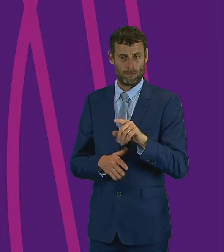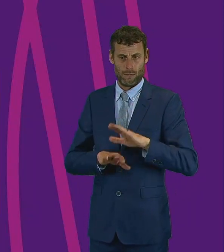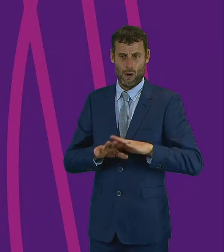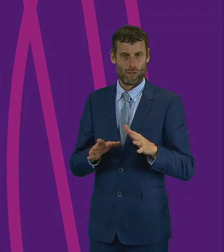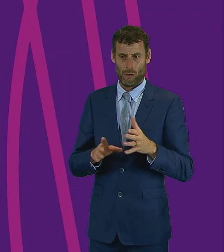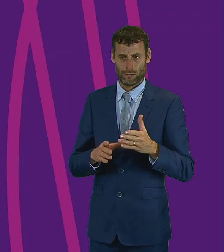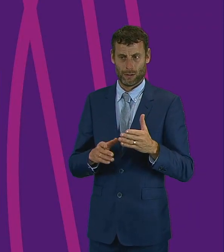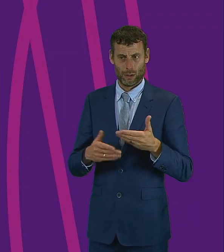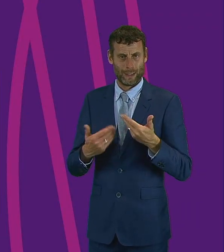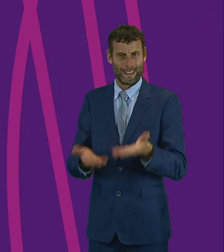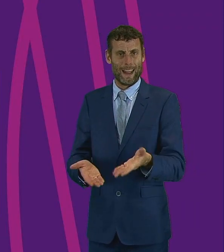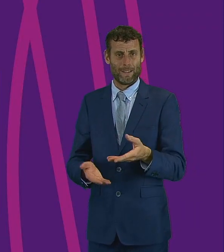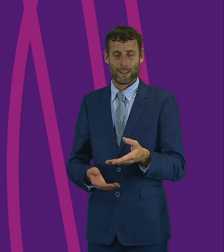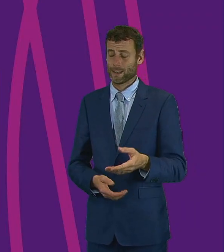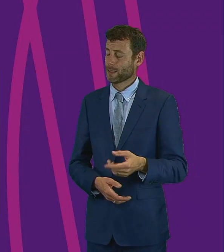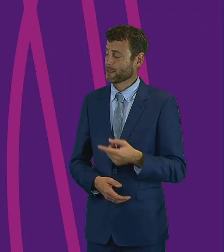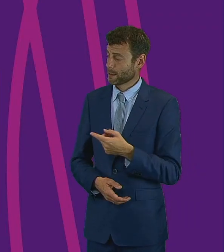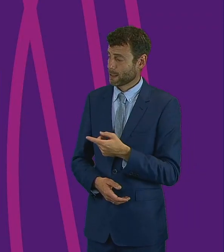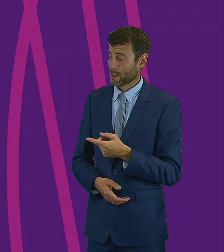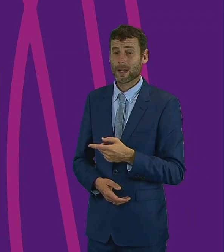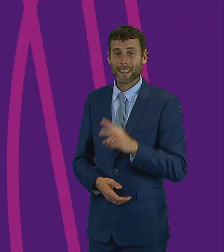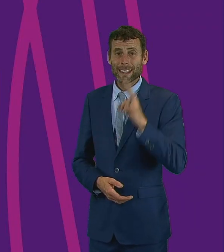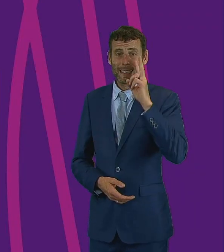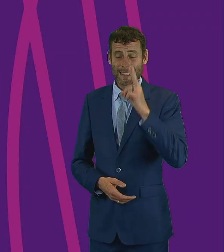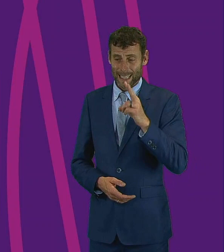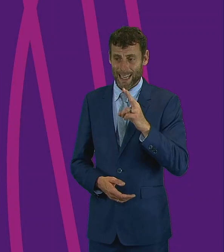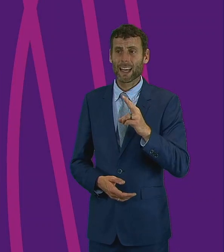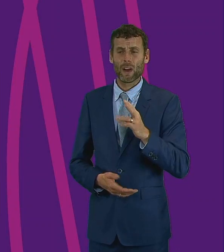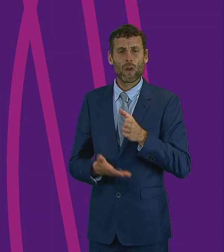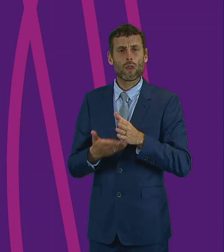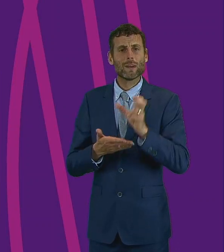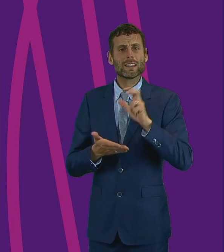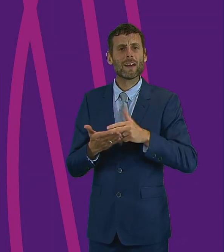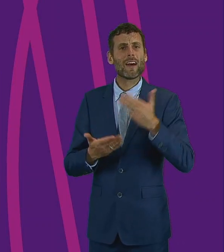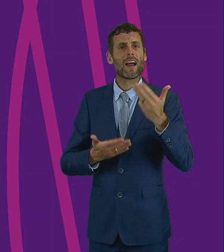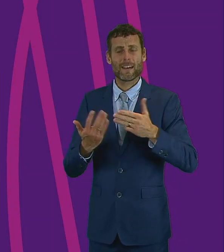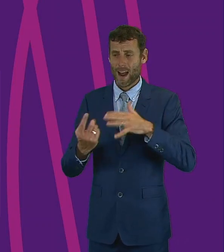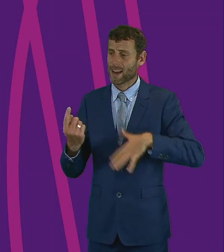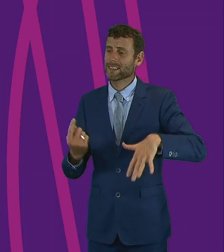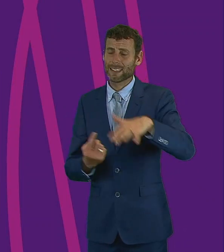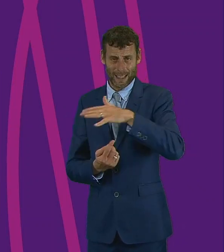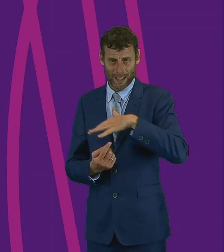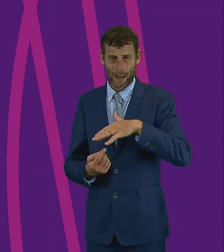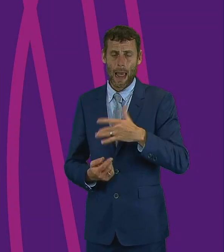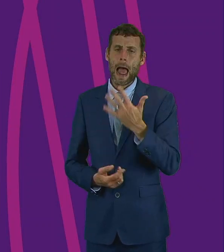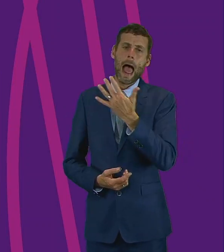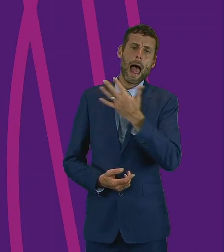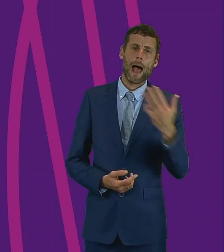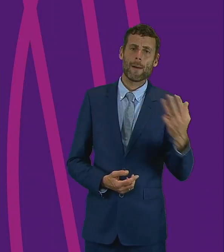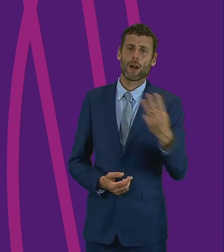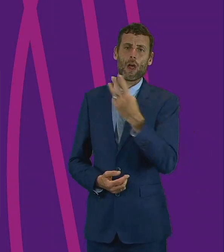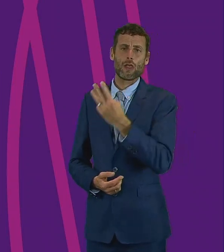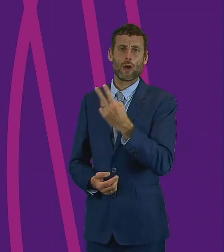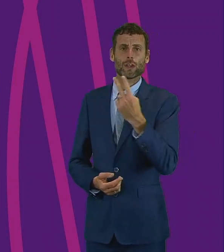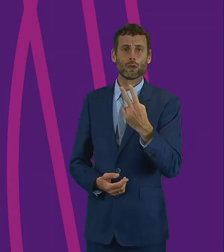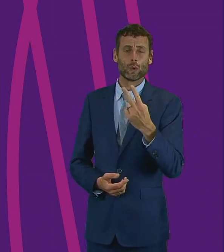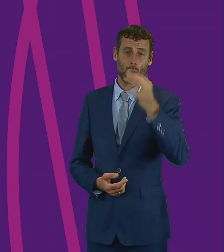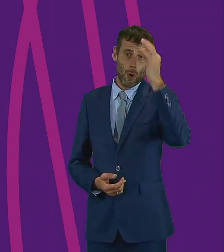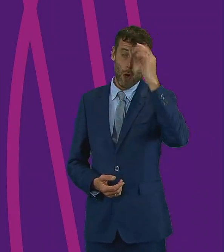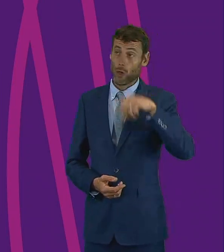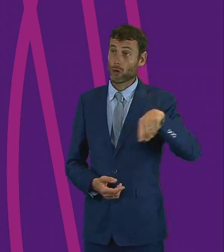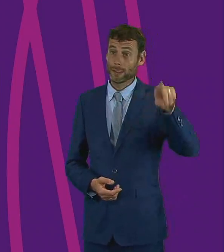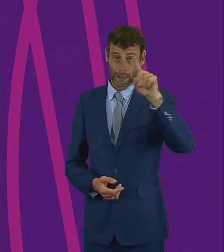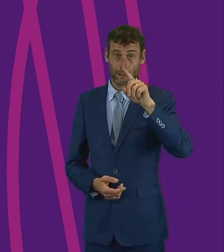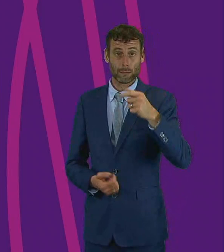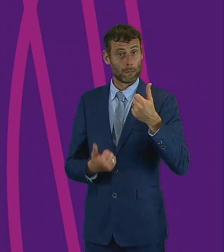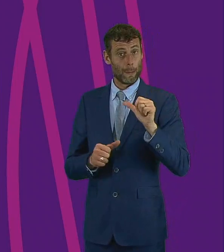Minister tell us, despite the impact of COVID, how many of Scotland's 32 local authorities are delivering 1,140 hours?